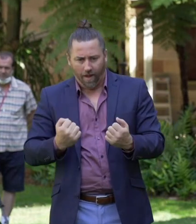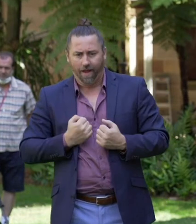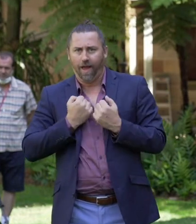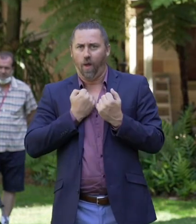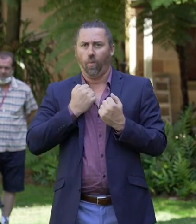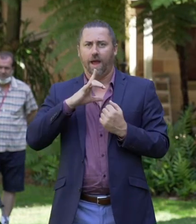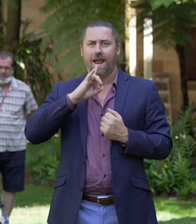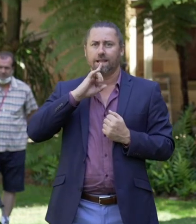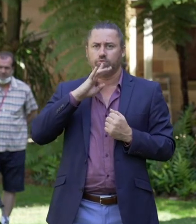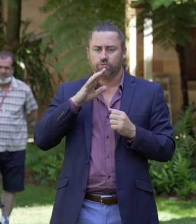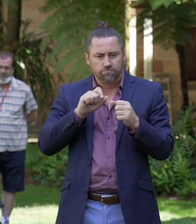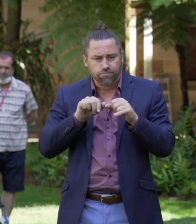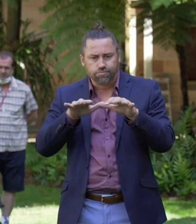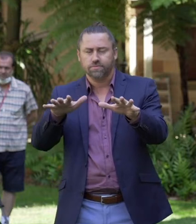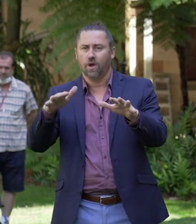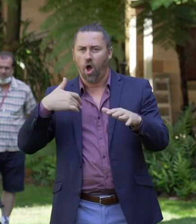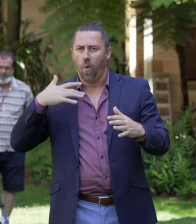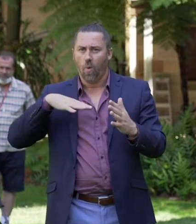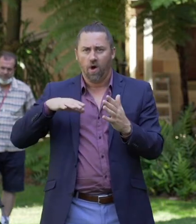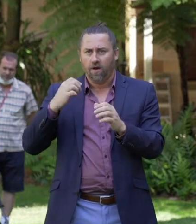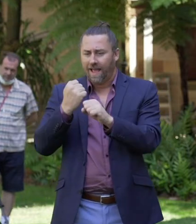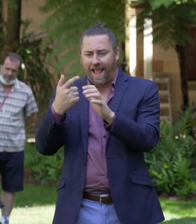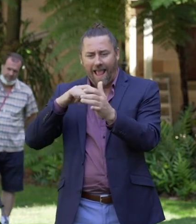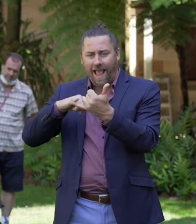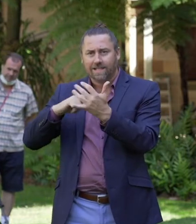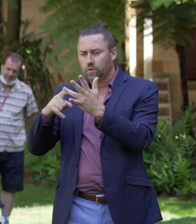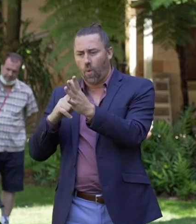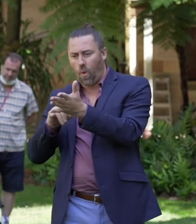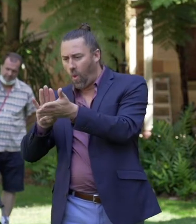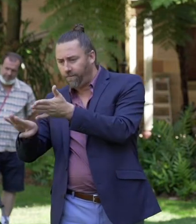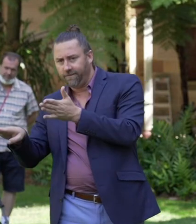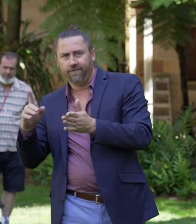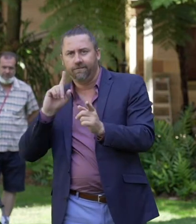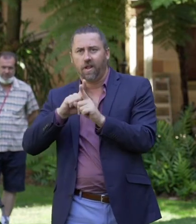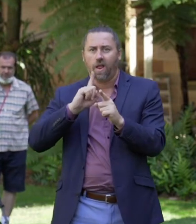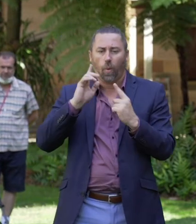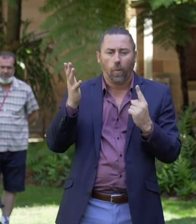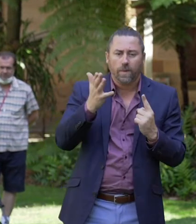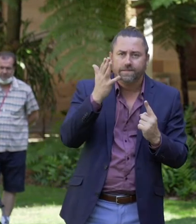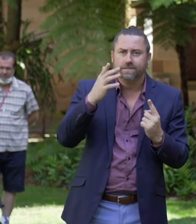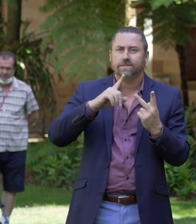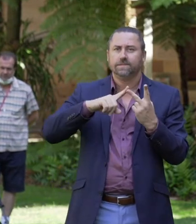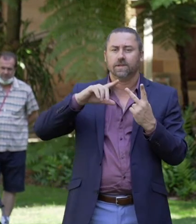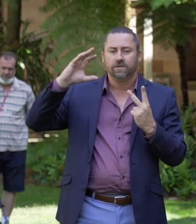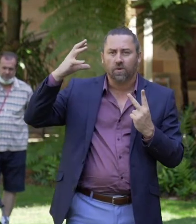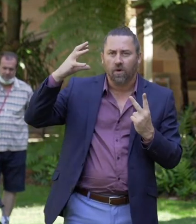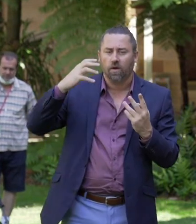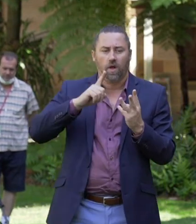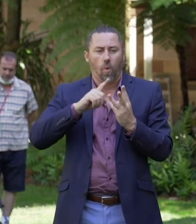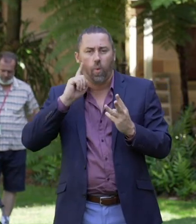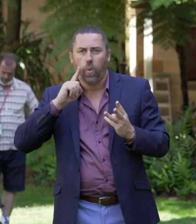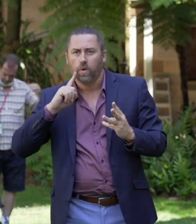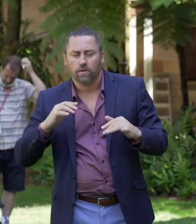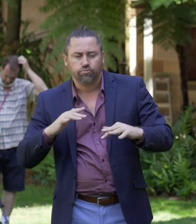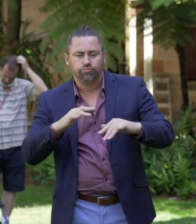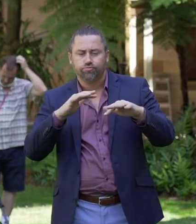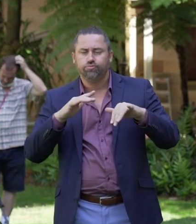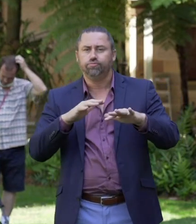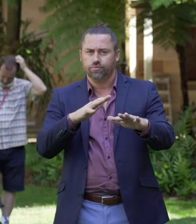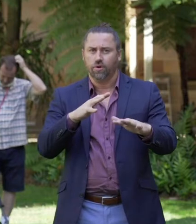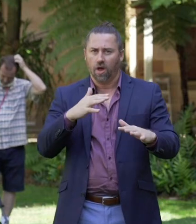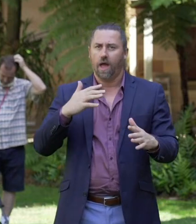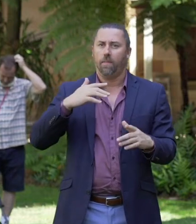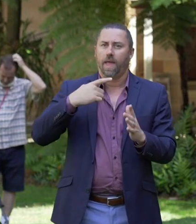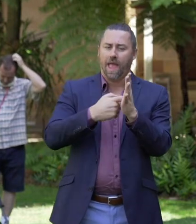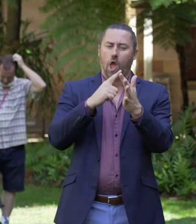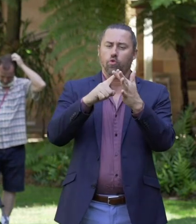transformation. And our energy plan due later this year will outline both how we will deliver more renewable energy for